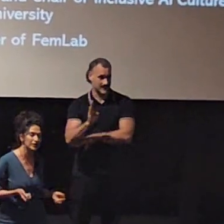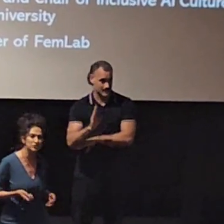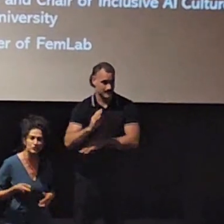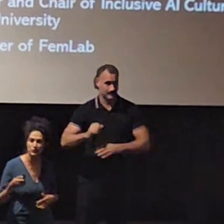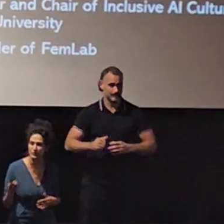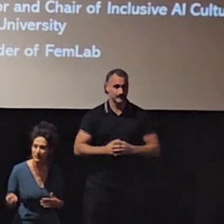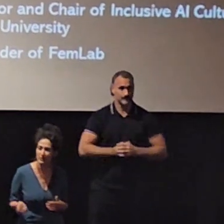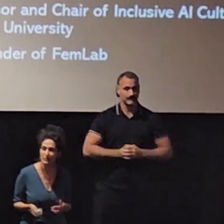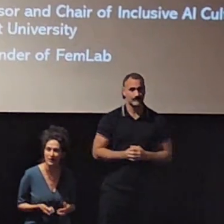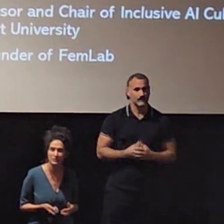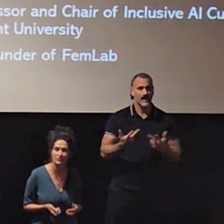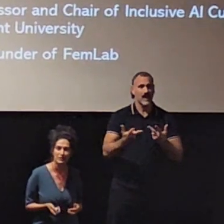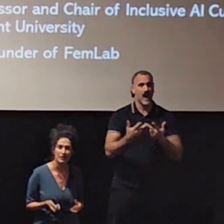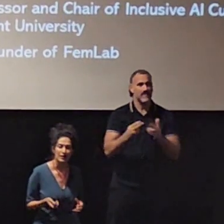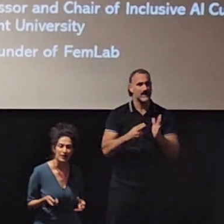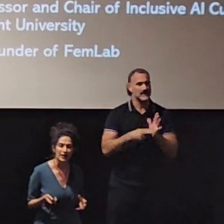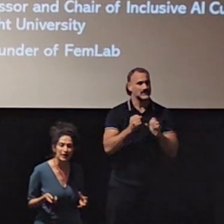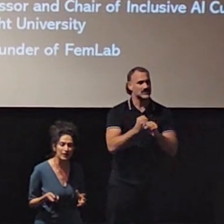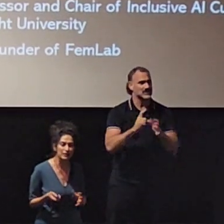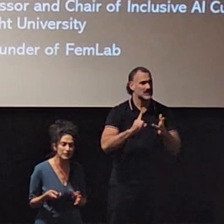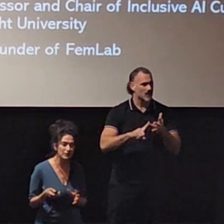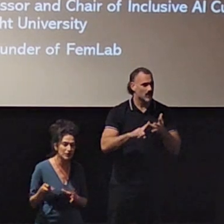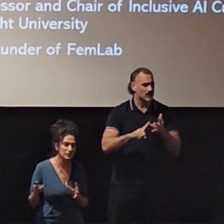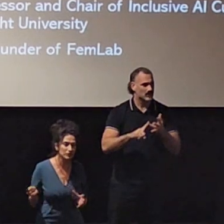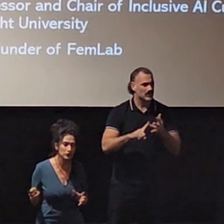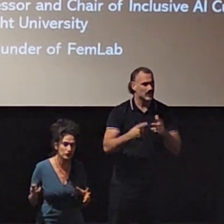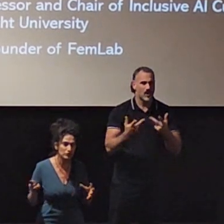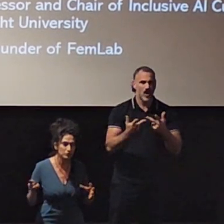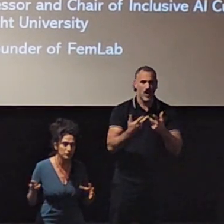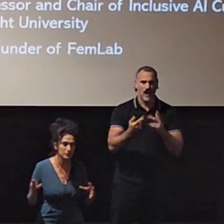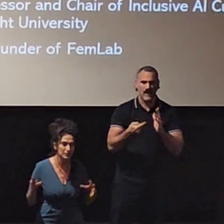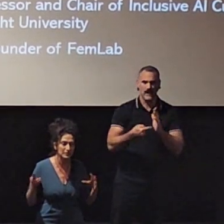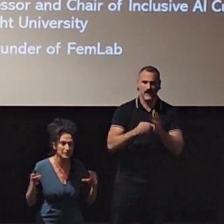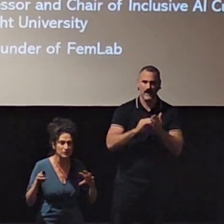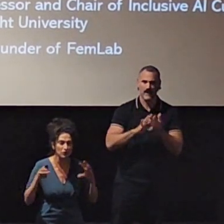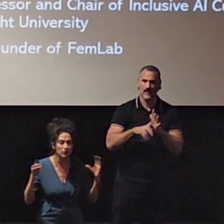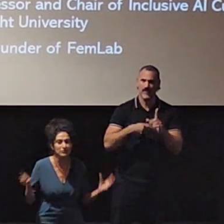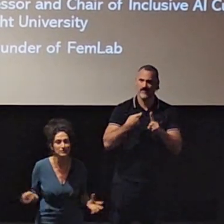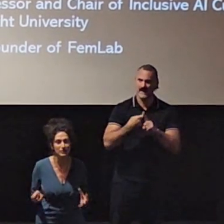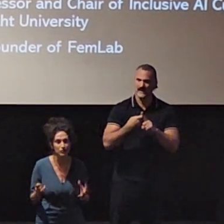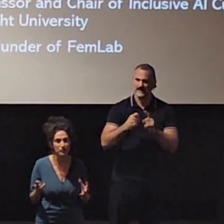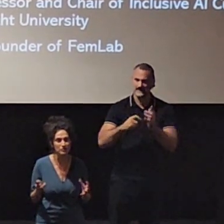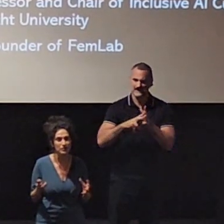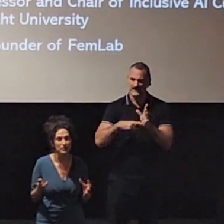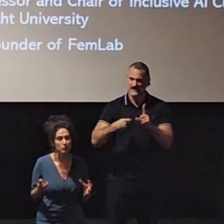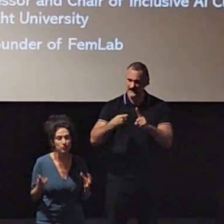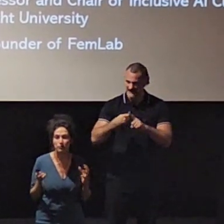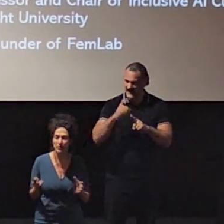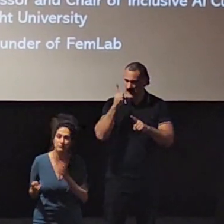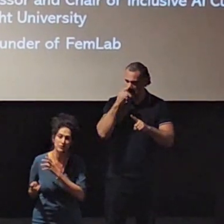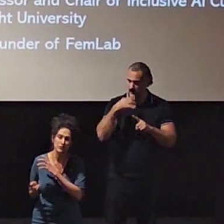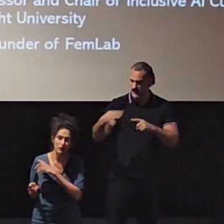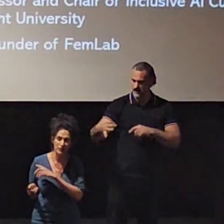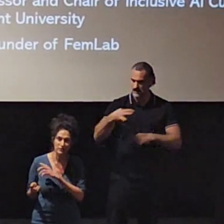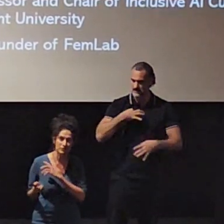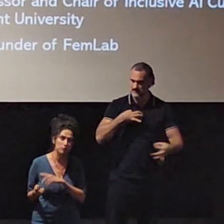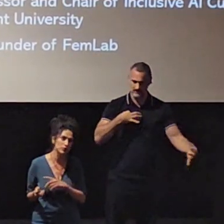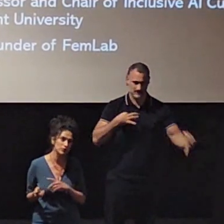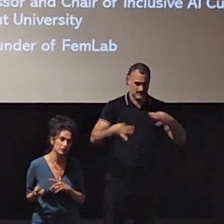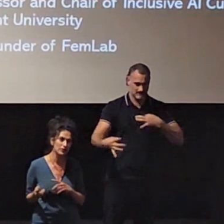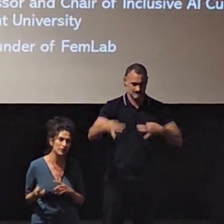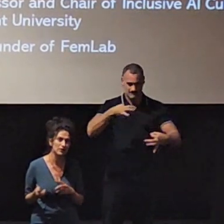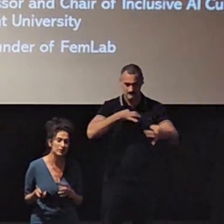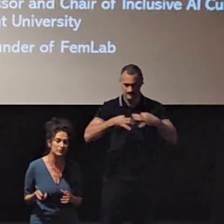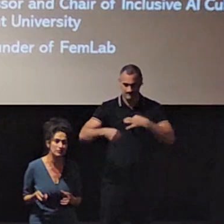with NGOs, think tanks, and in the last few years, basically these conversations prepared me to write this